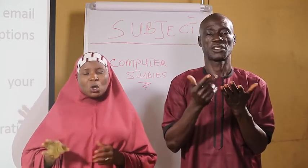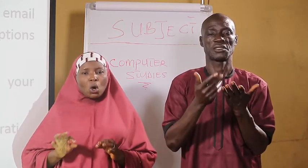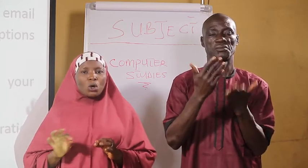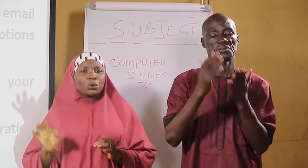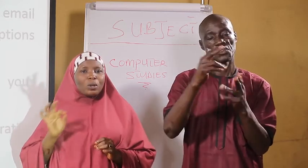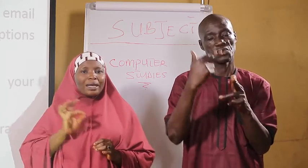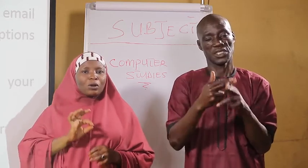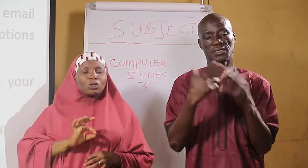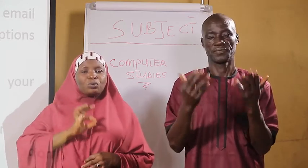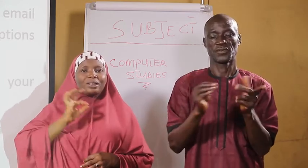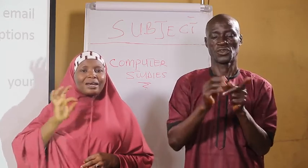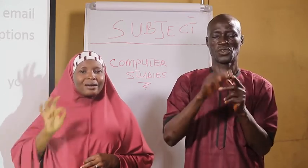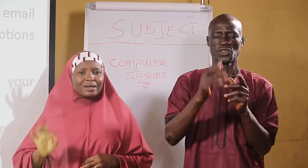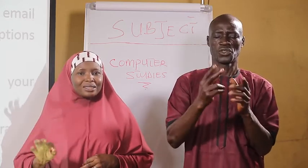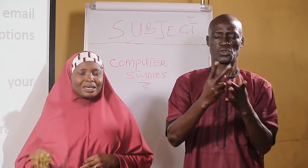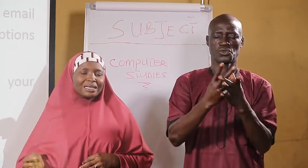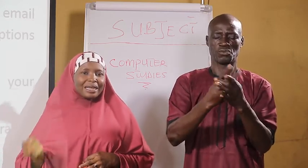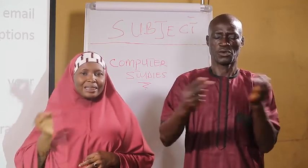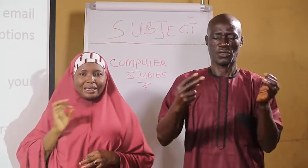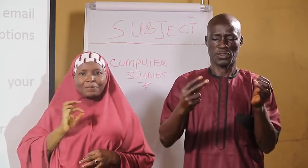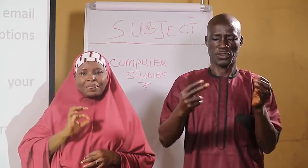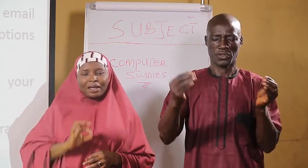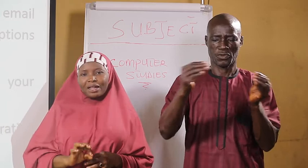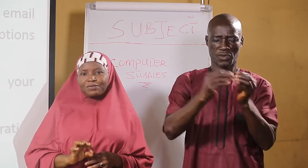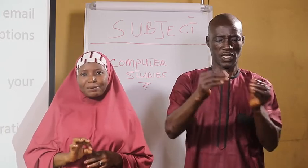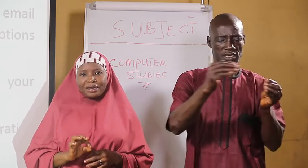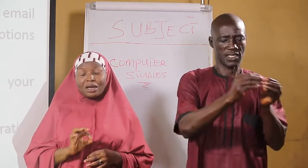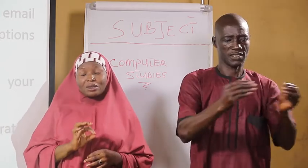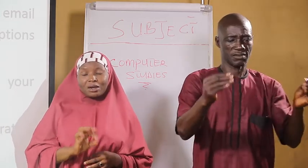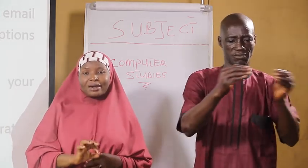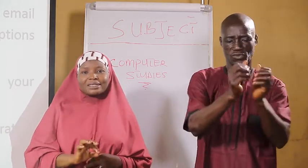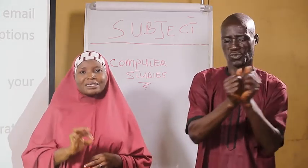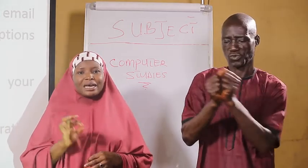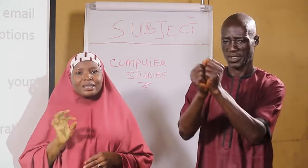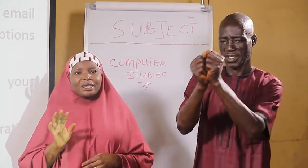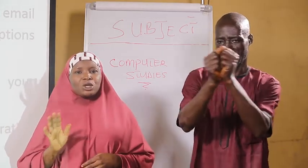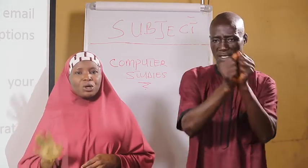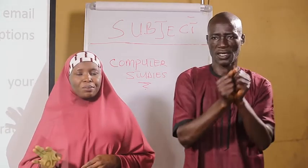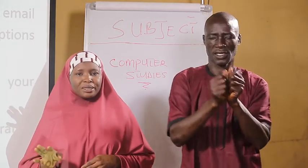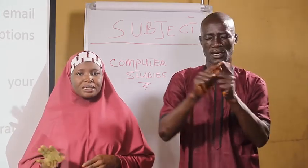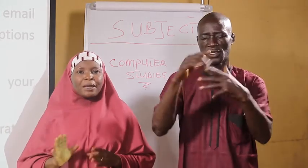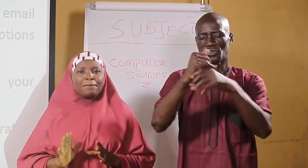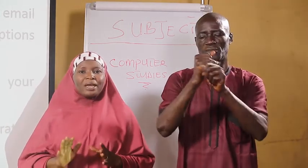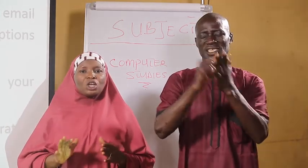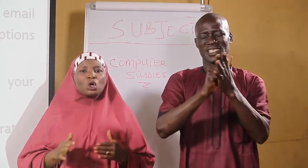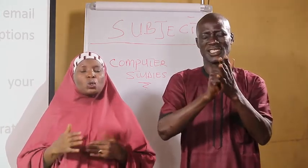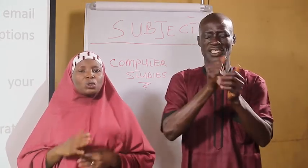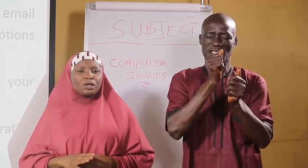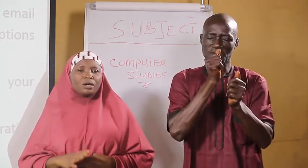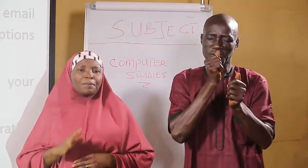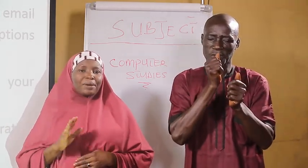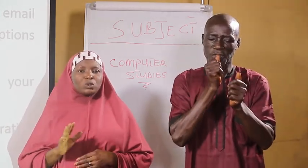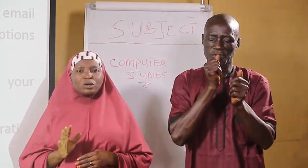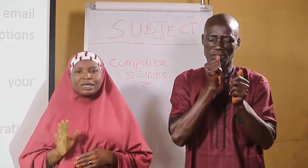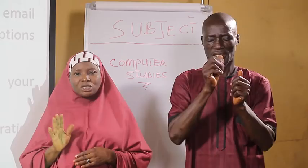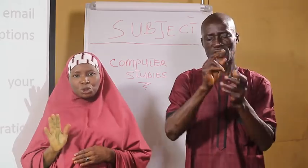numbers, or you include both the characters and the alphabet, the characters and the numbers, depending on